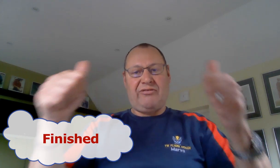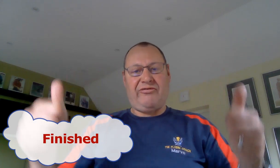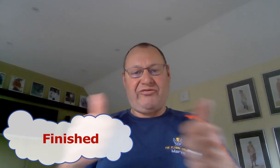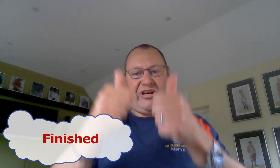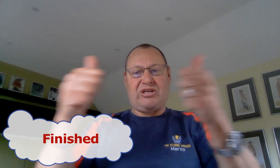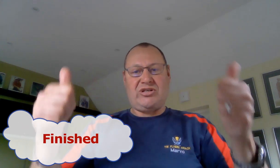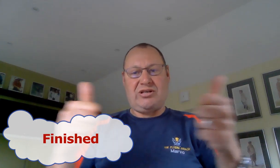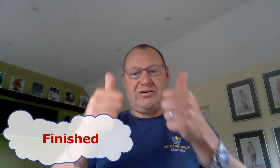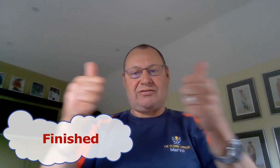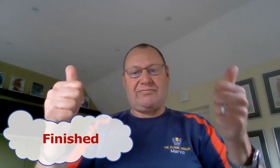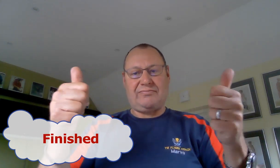Finished.